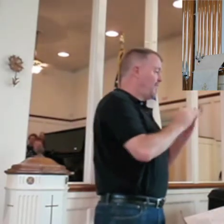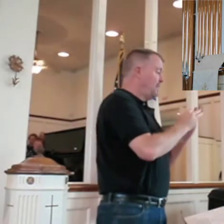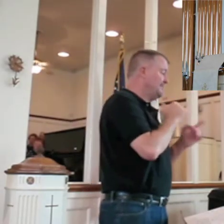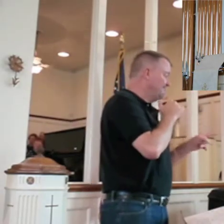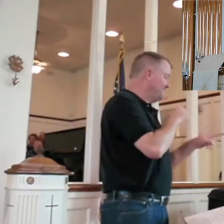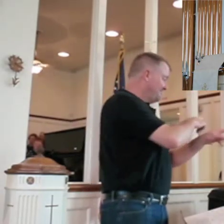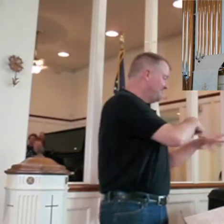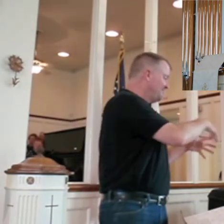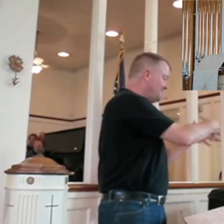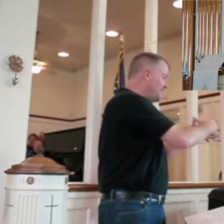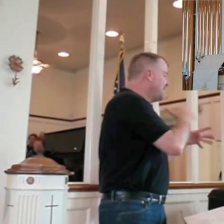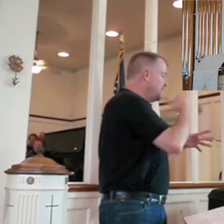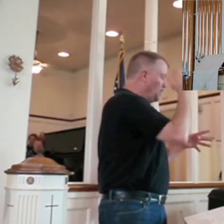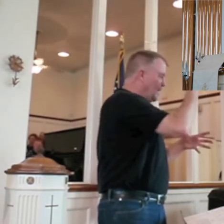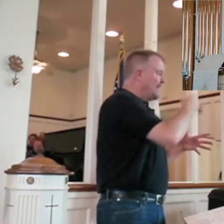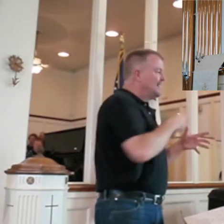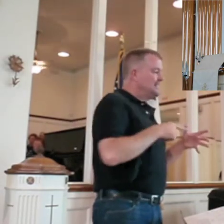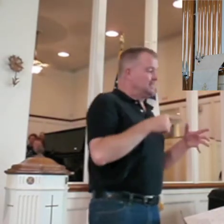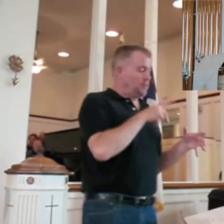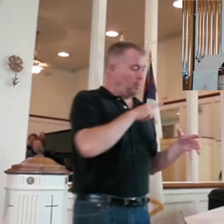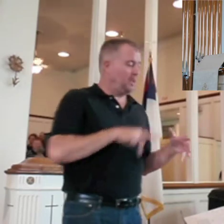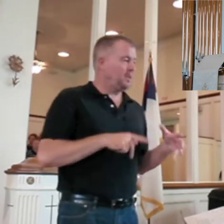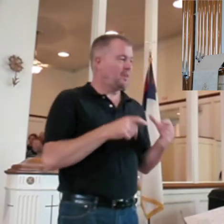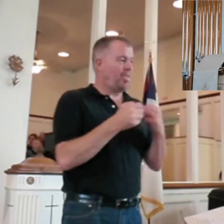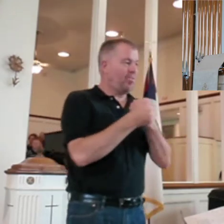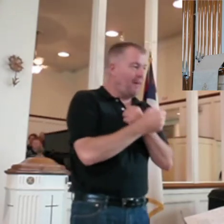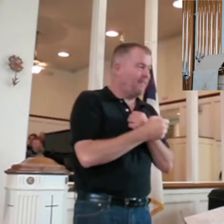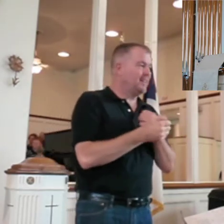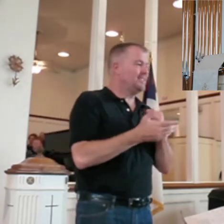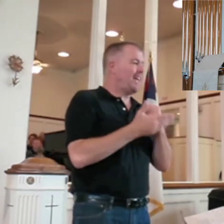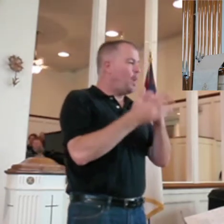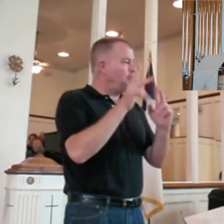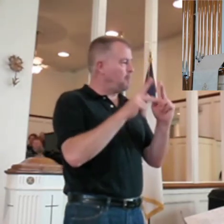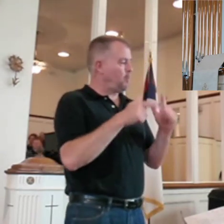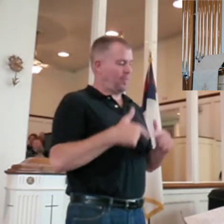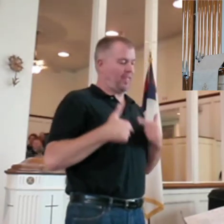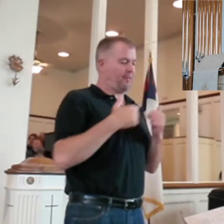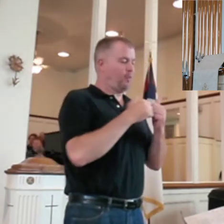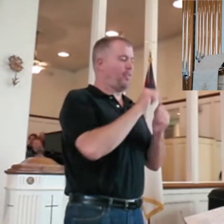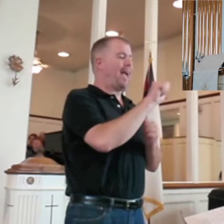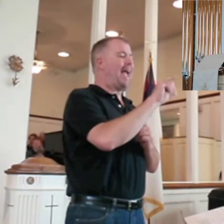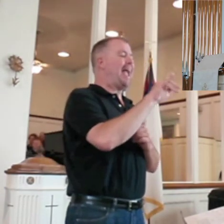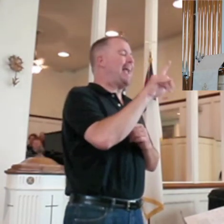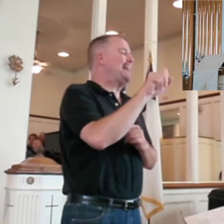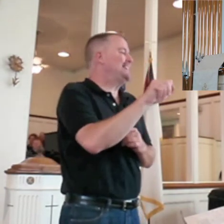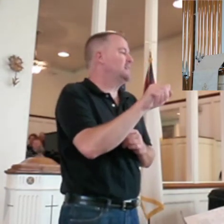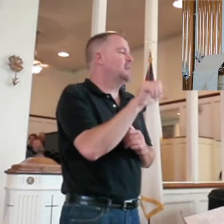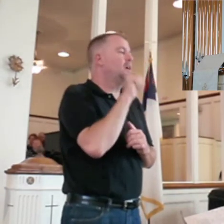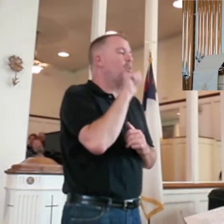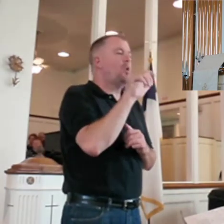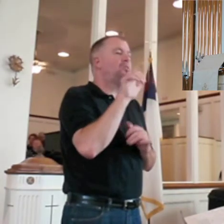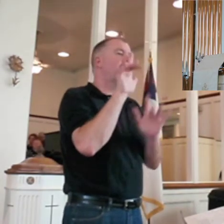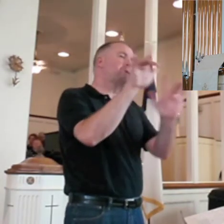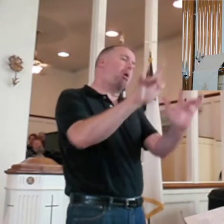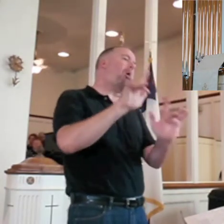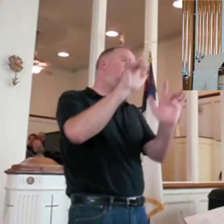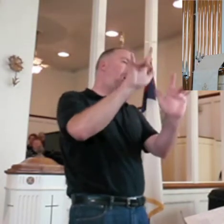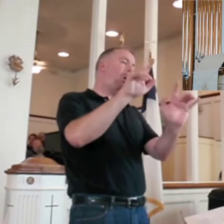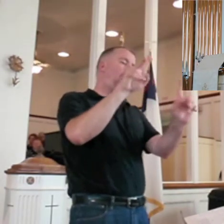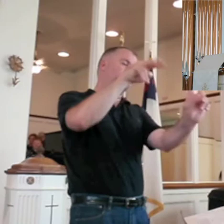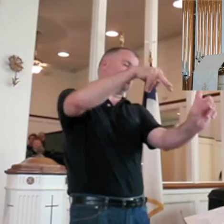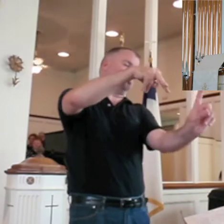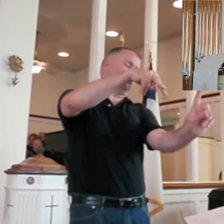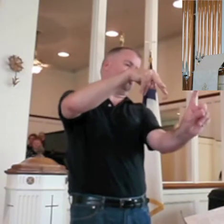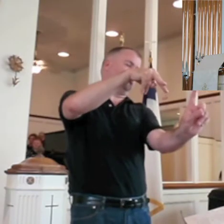understand, is that when she was loving and helping people living with AIDS, it wasn't about charity